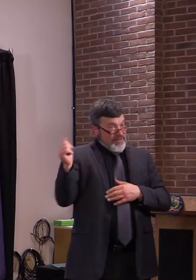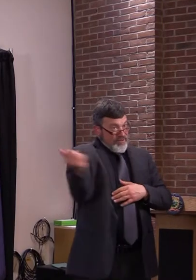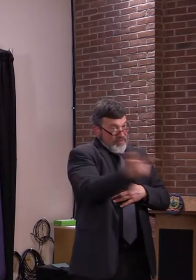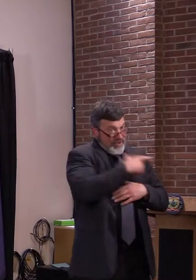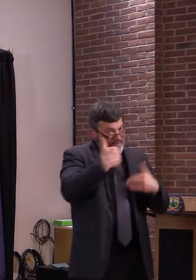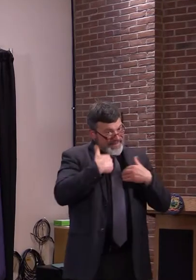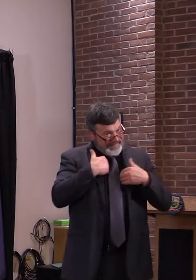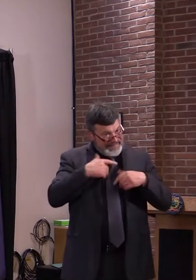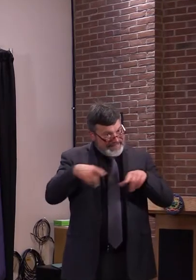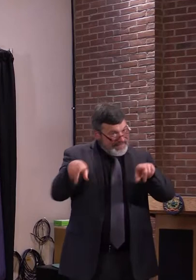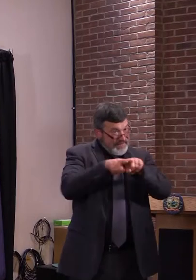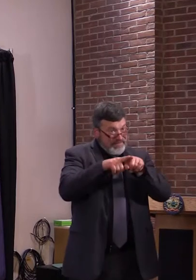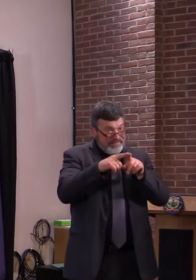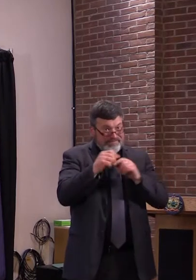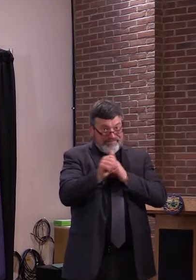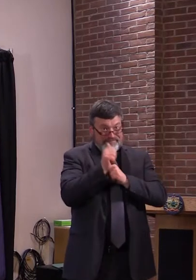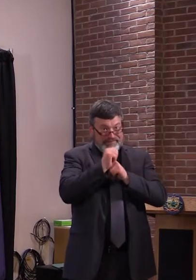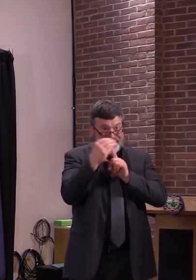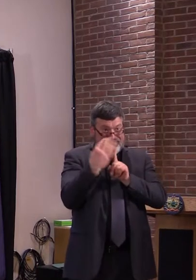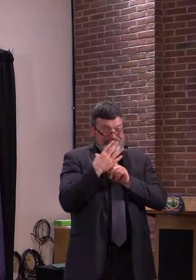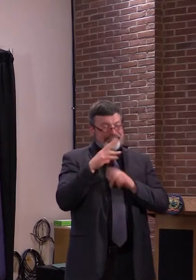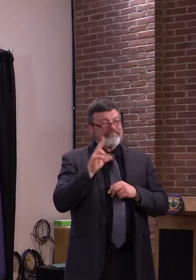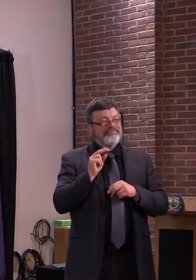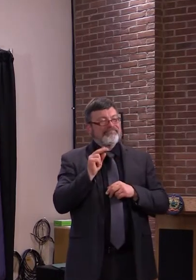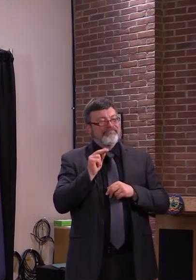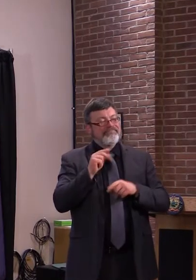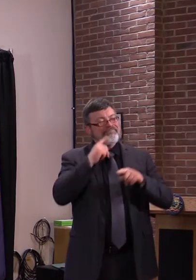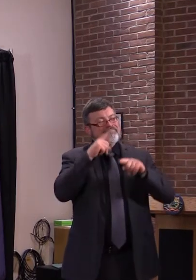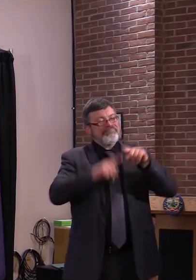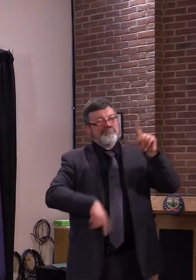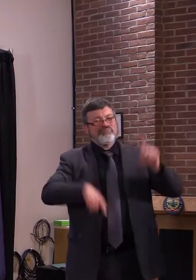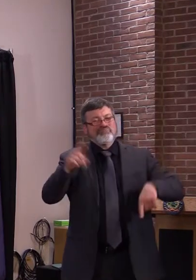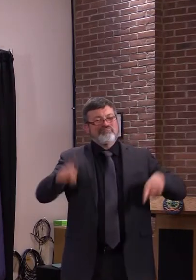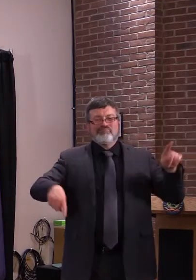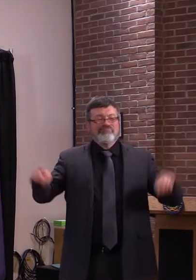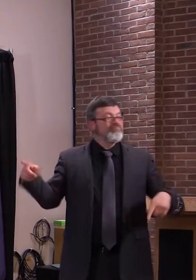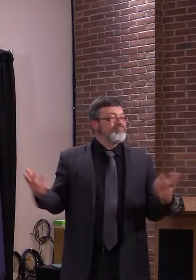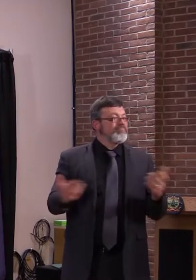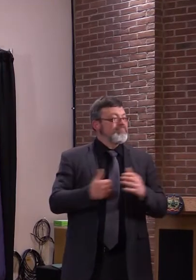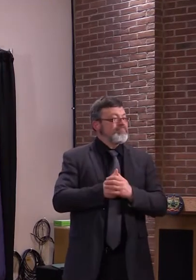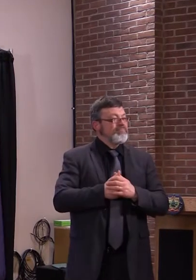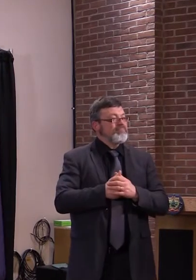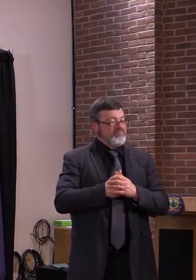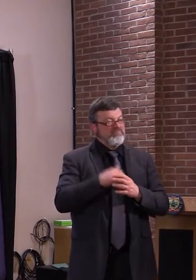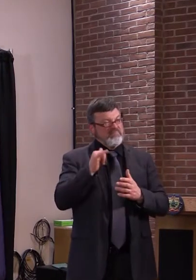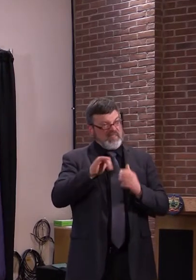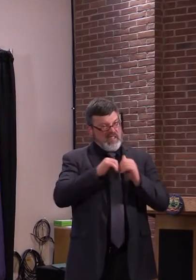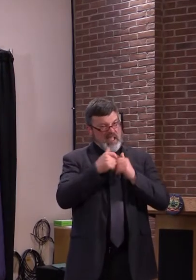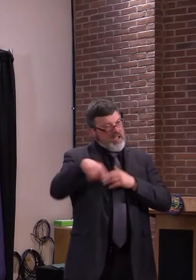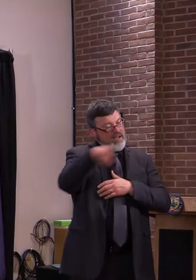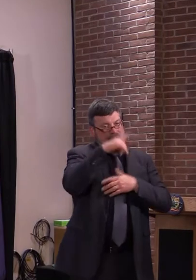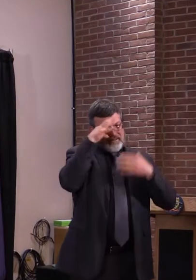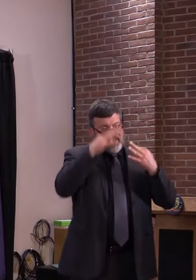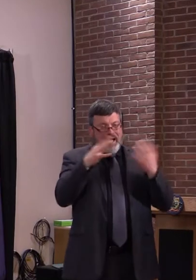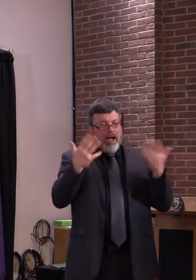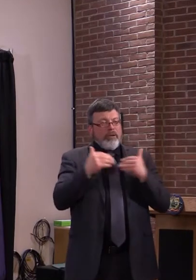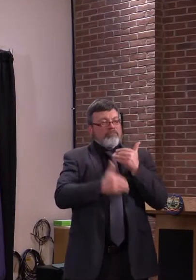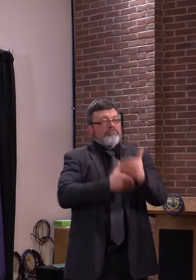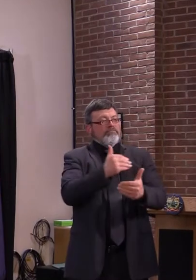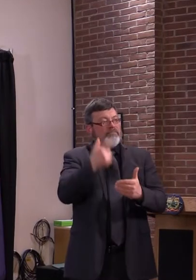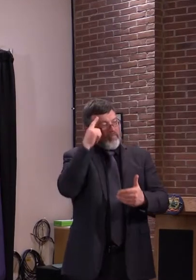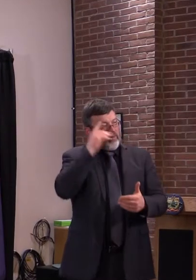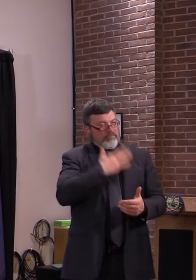them and manage precautions in our own way at our own pace. Considering our own individual